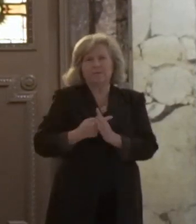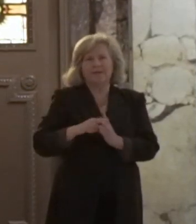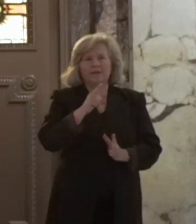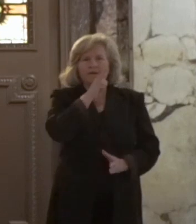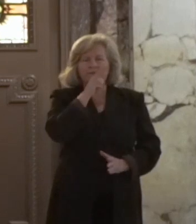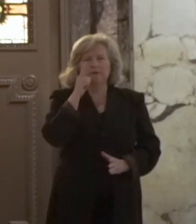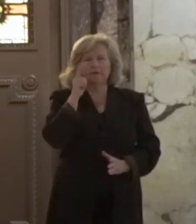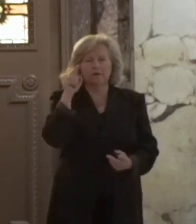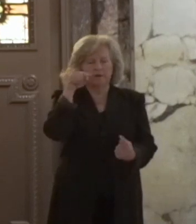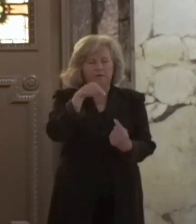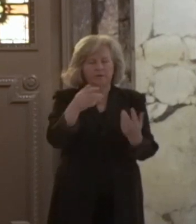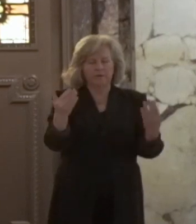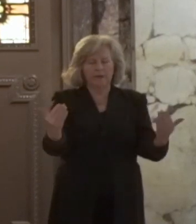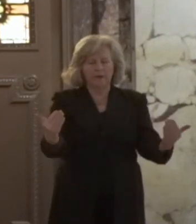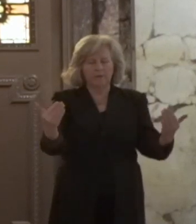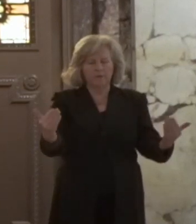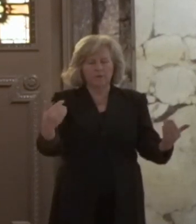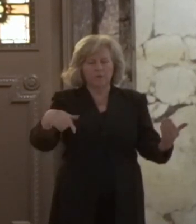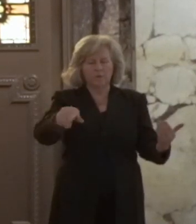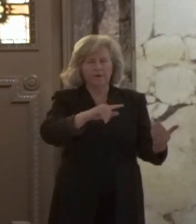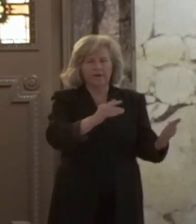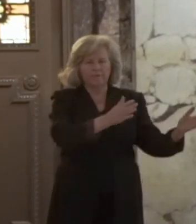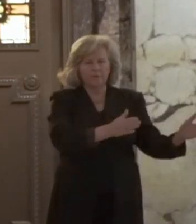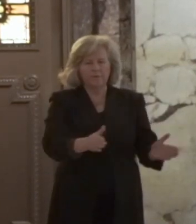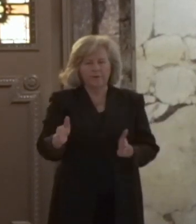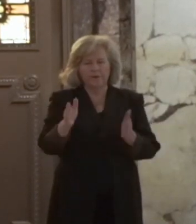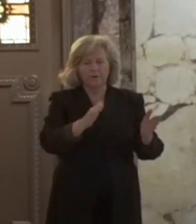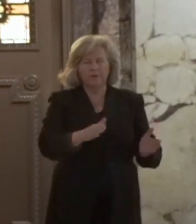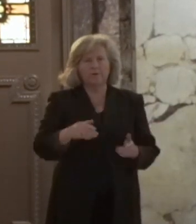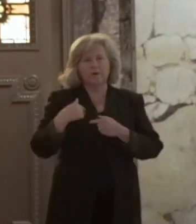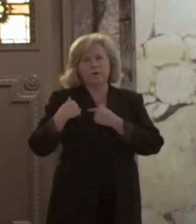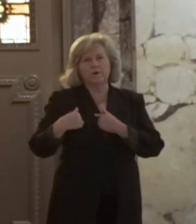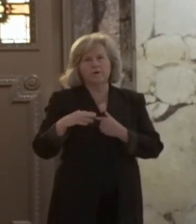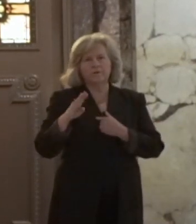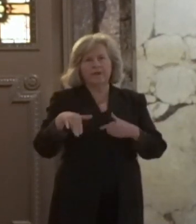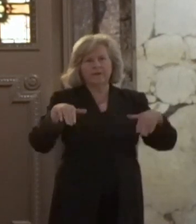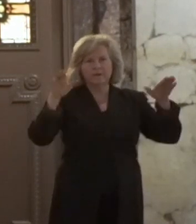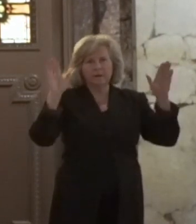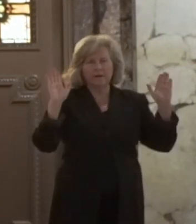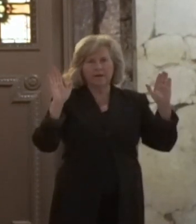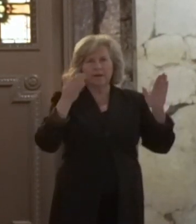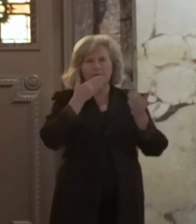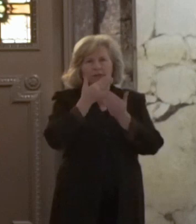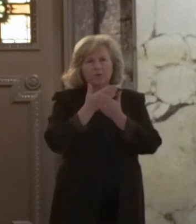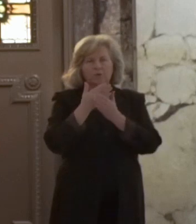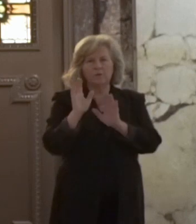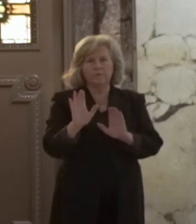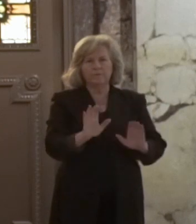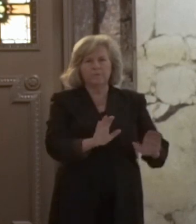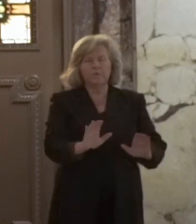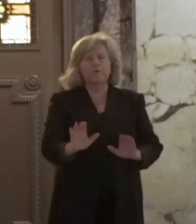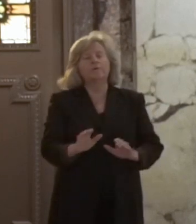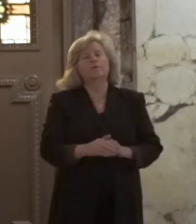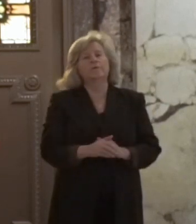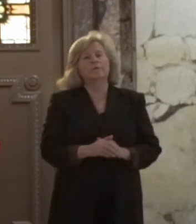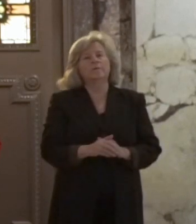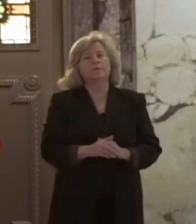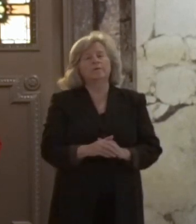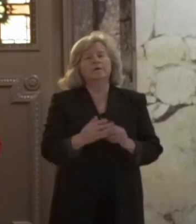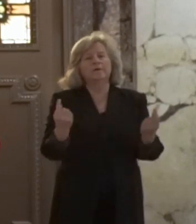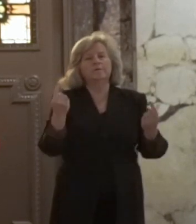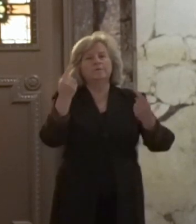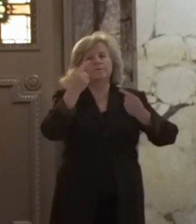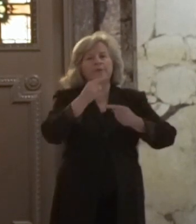Lent until now, we have prepared our hearts by penance and charitable works. Today we